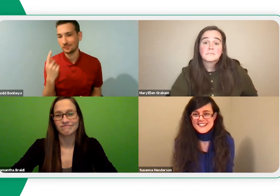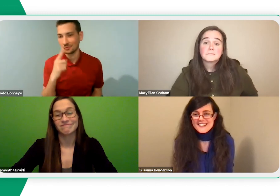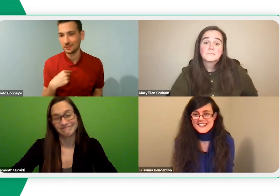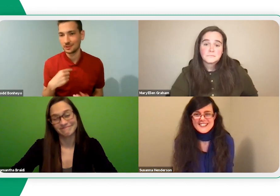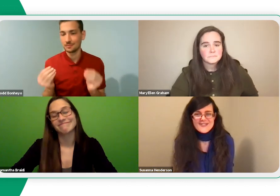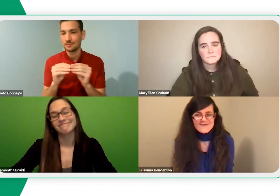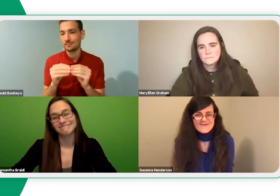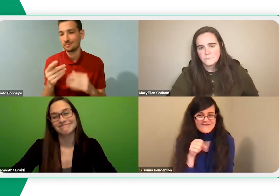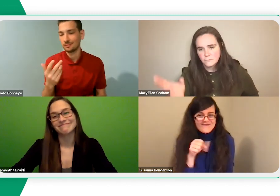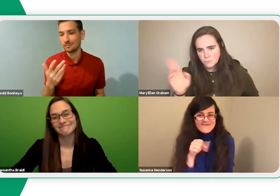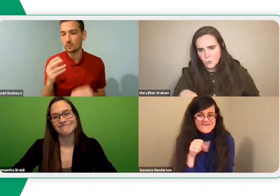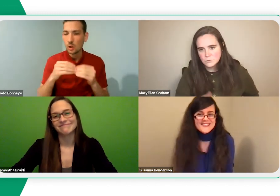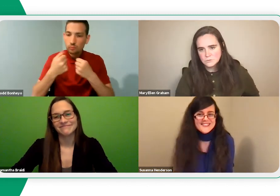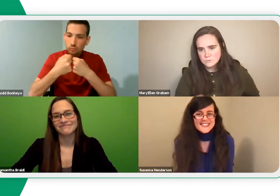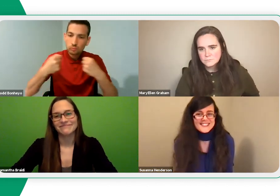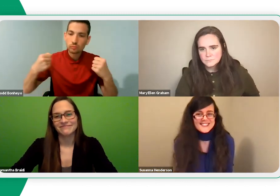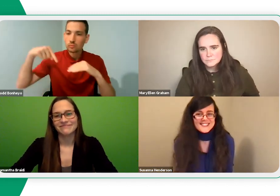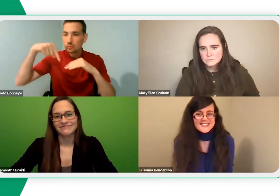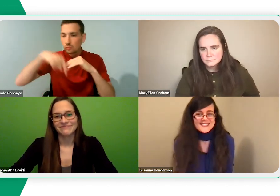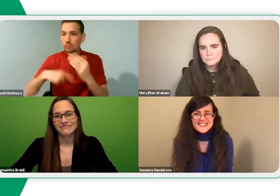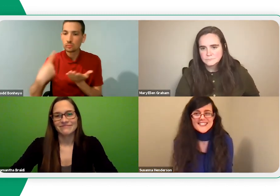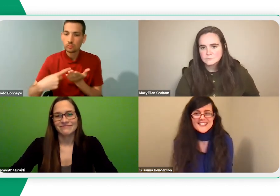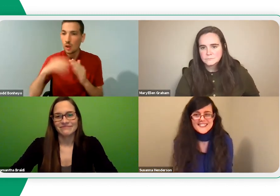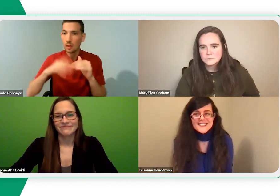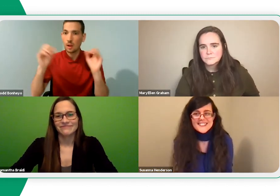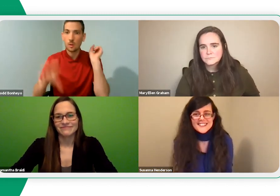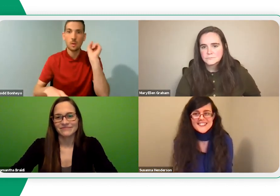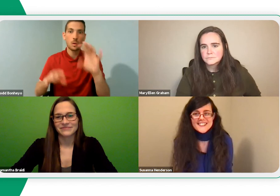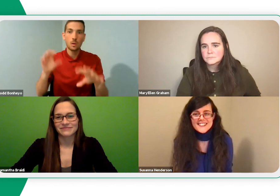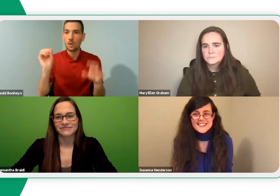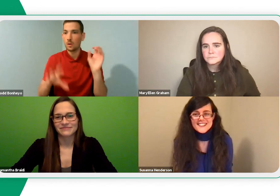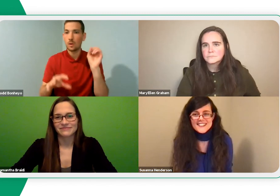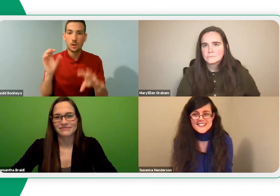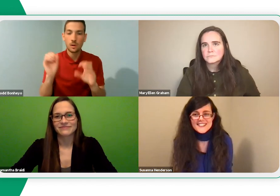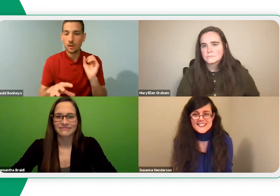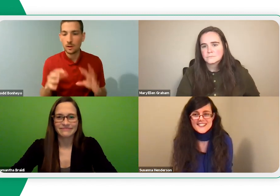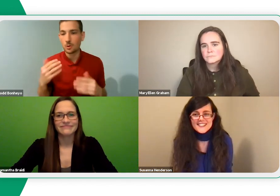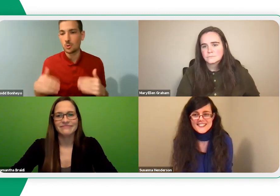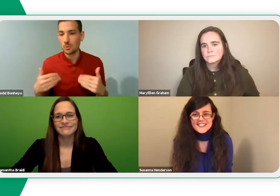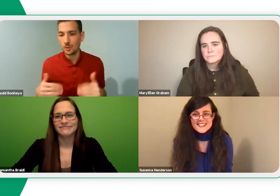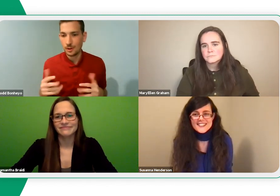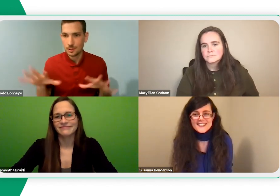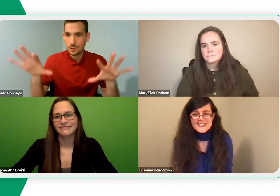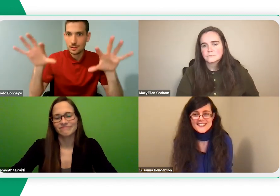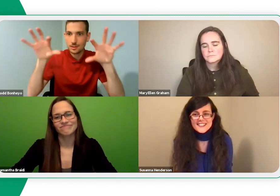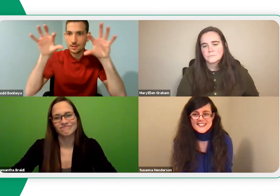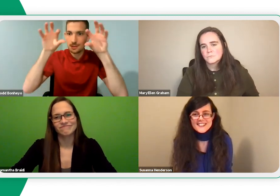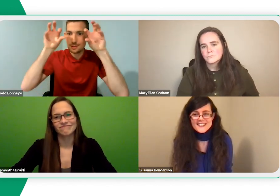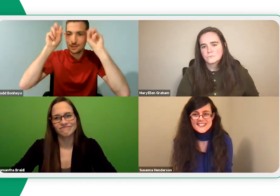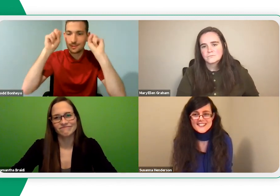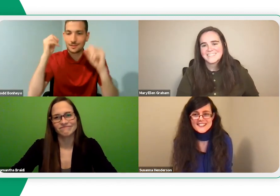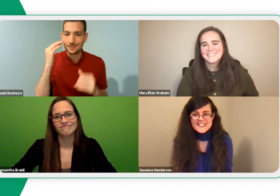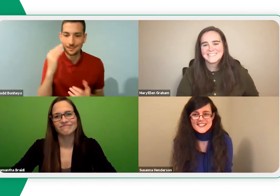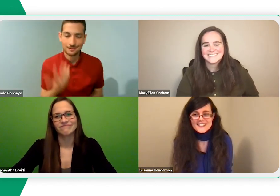This is Todd. Yeah, the more the better. I completely agree. If we can stretch the course and go a little more in depth and give a